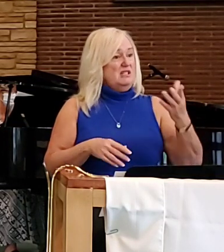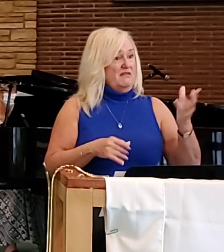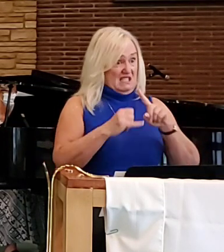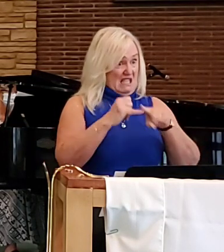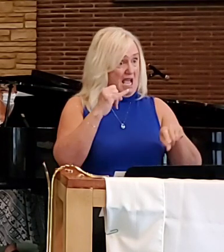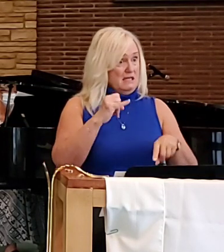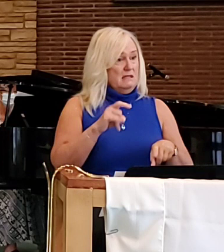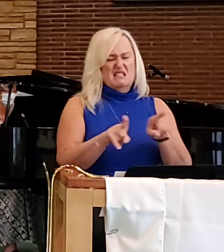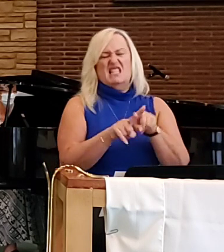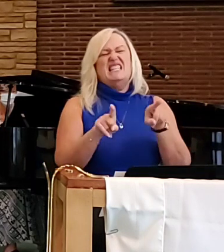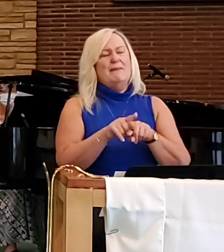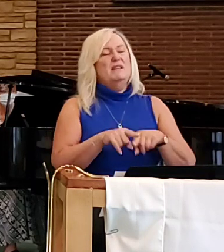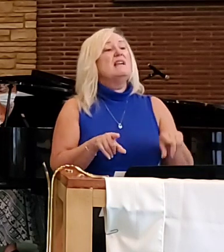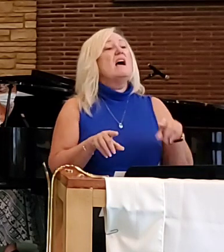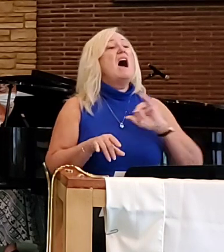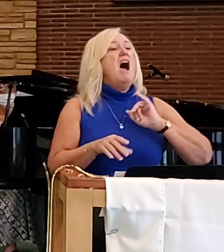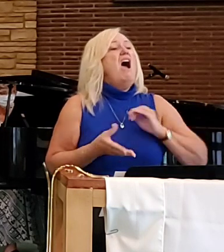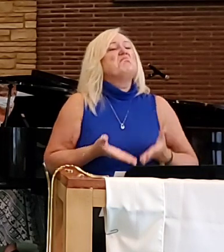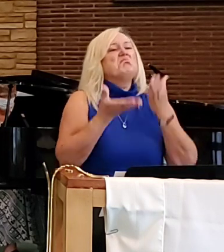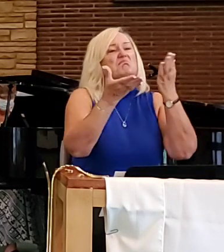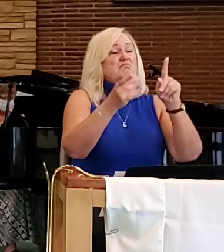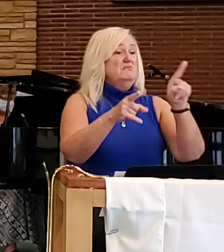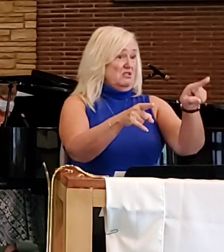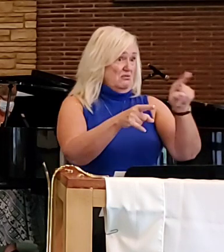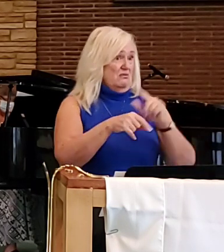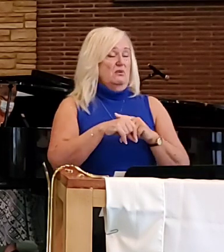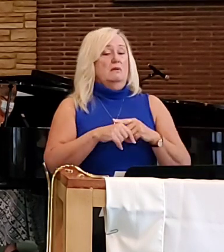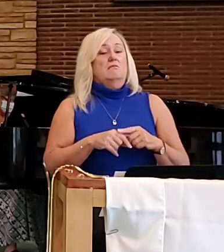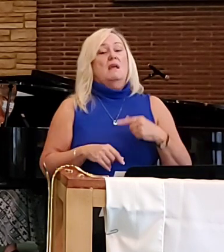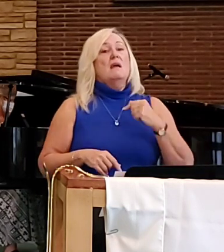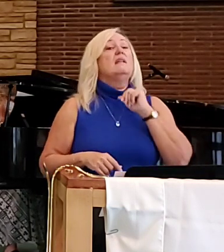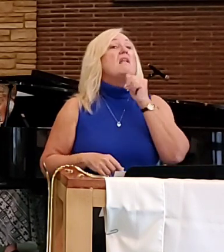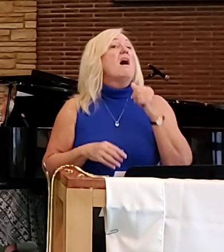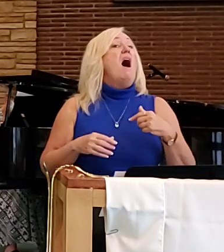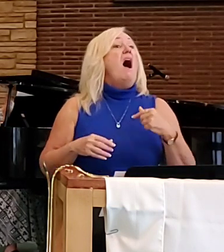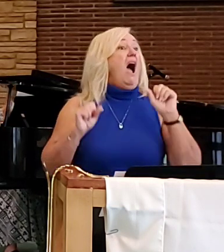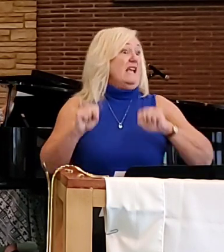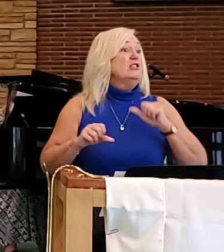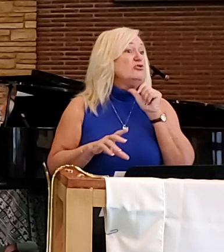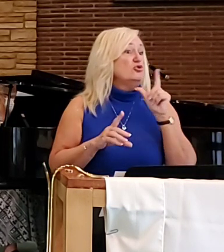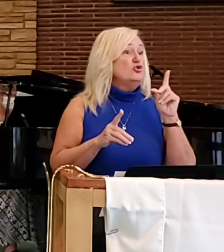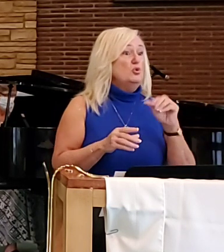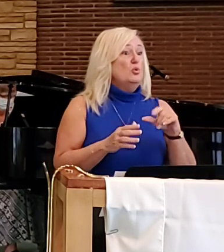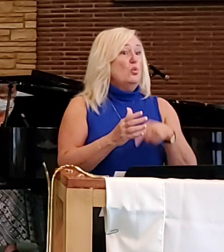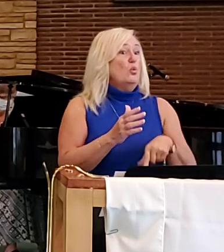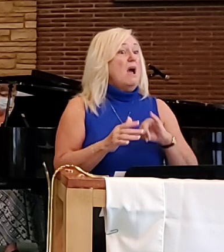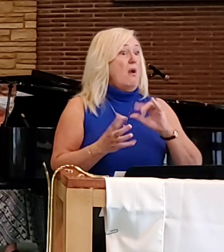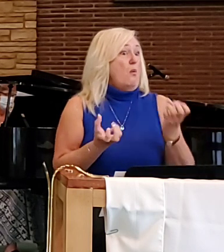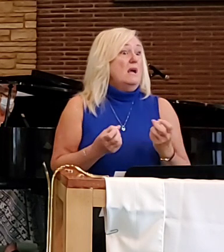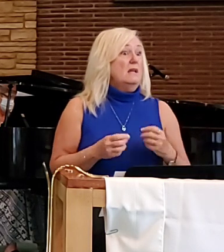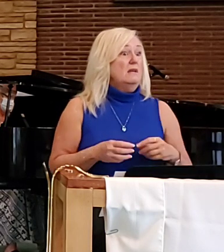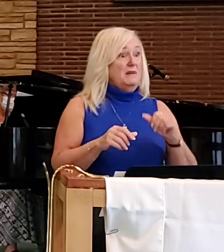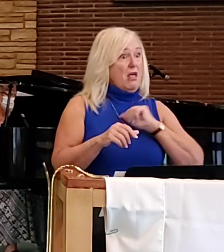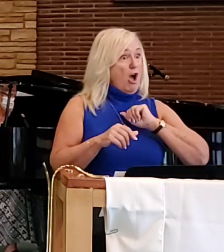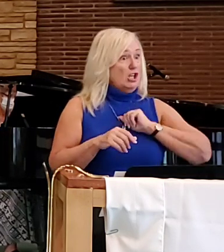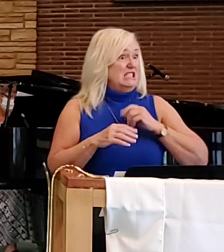last the same as I give to you. Am I not allowed to do what I choose with what belongs to